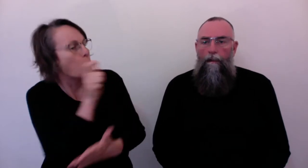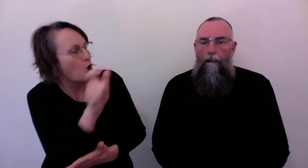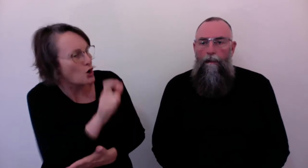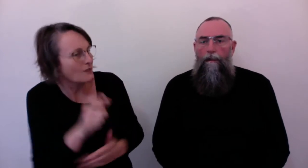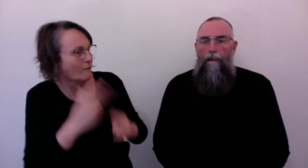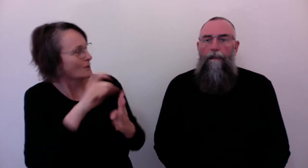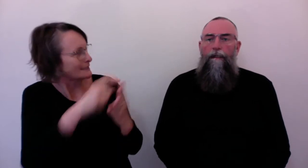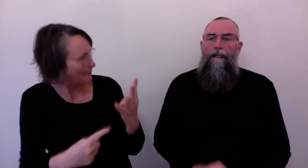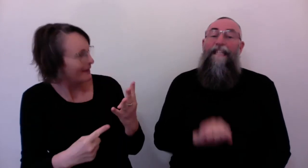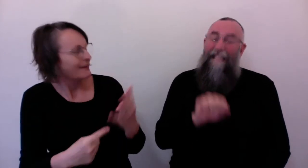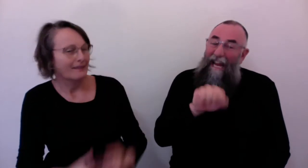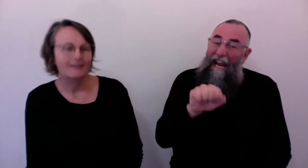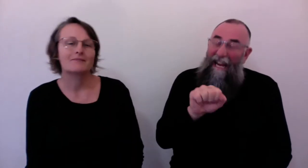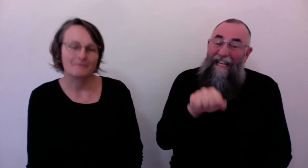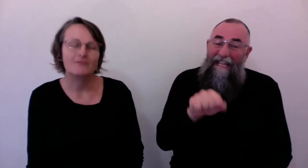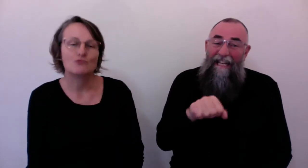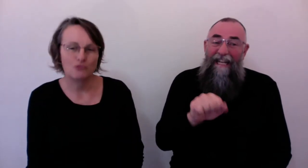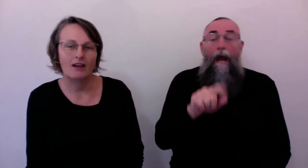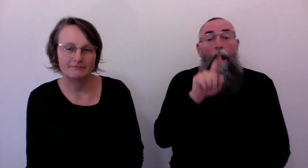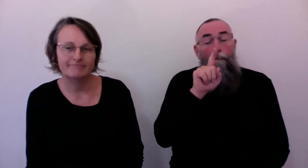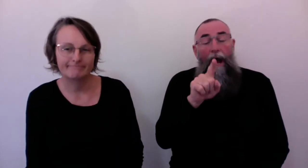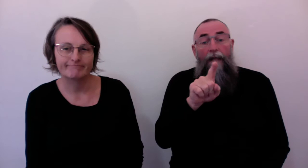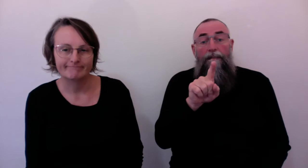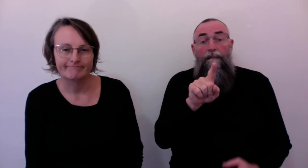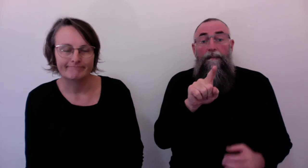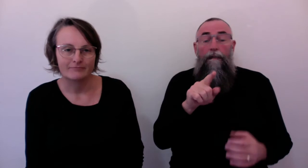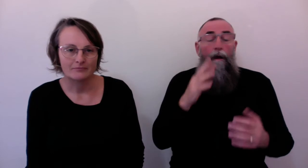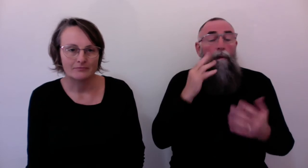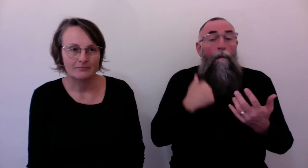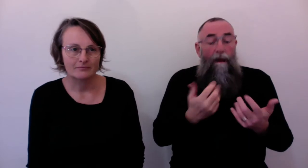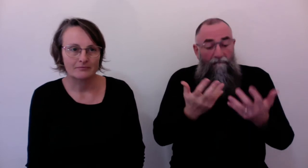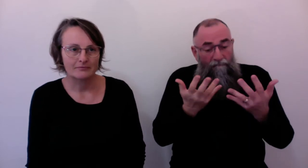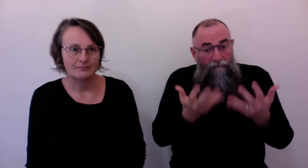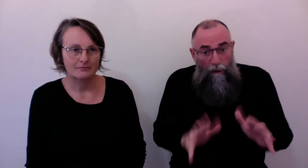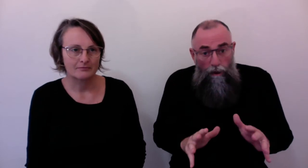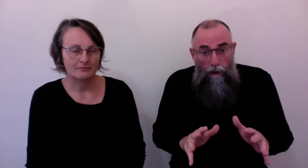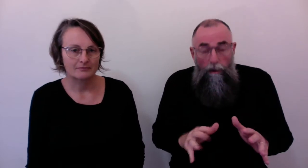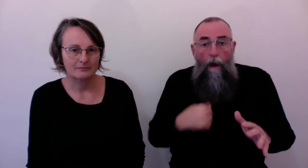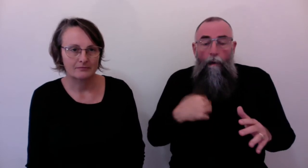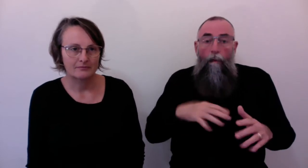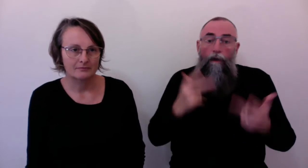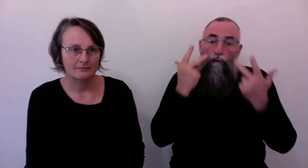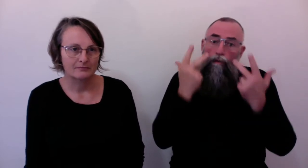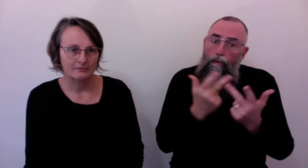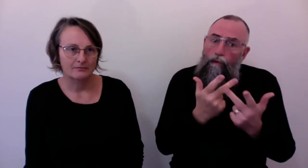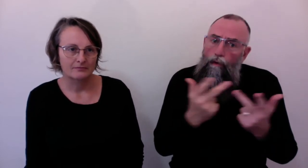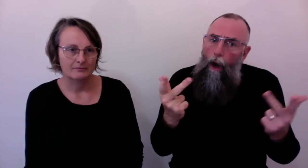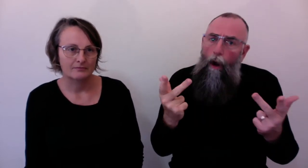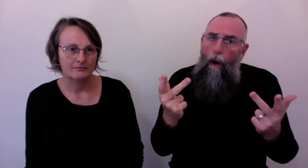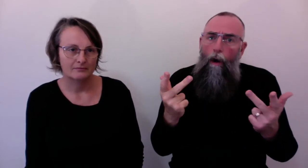And but at the end of the day, we always try to show that Curtis, with his